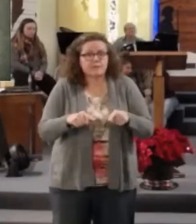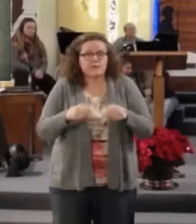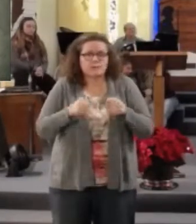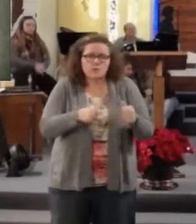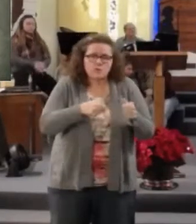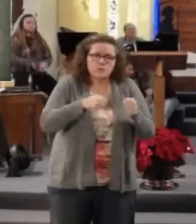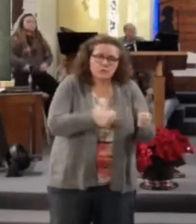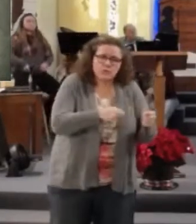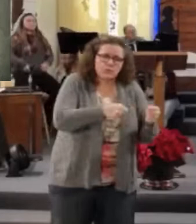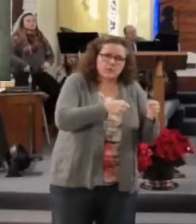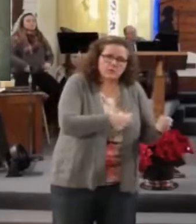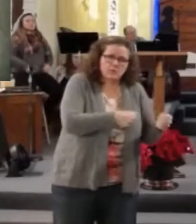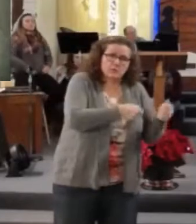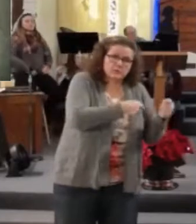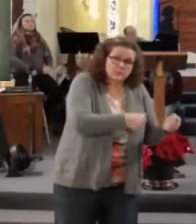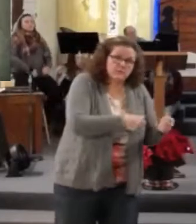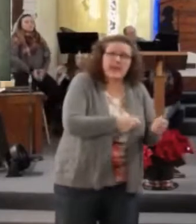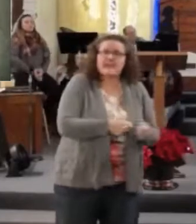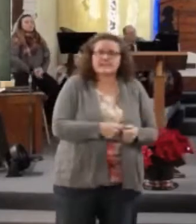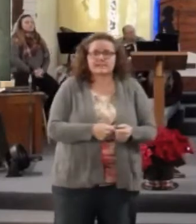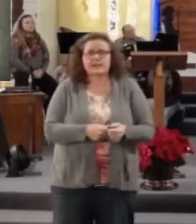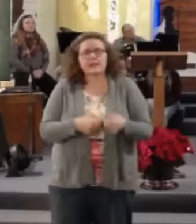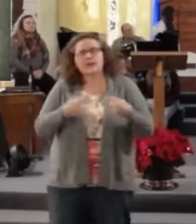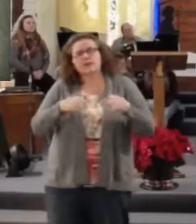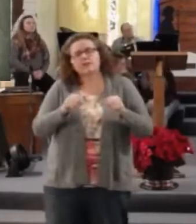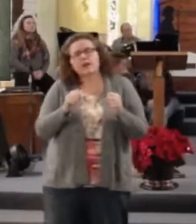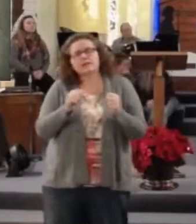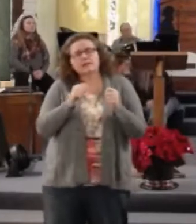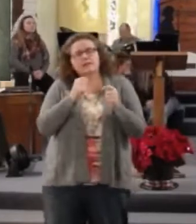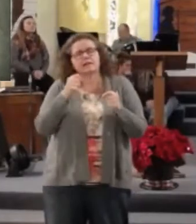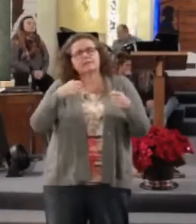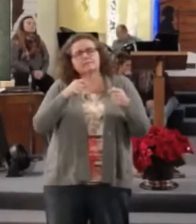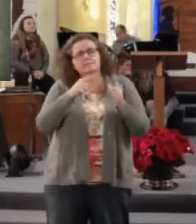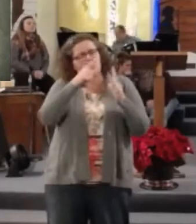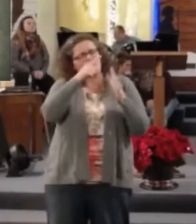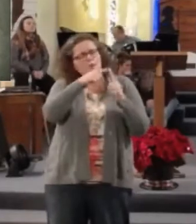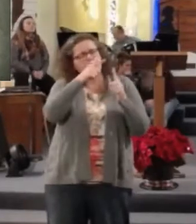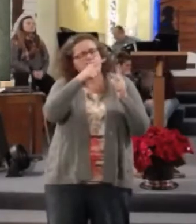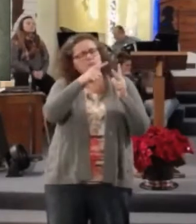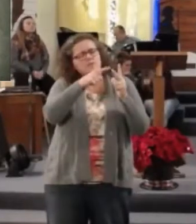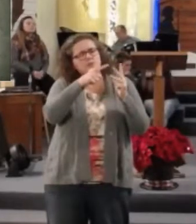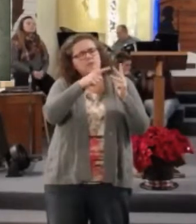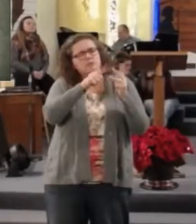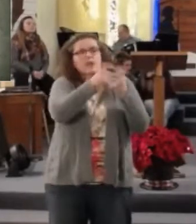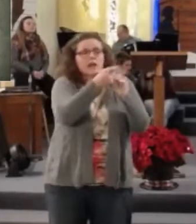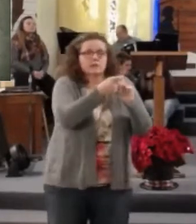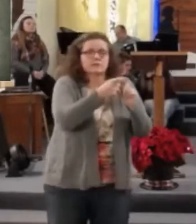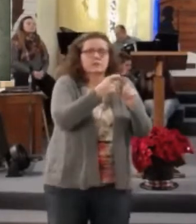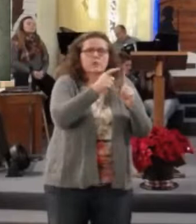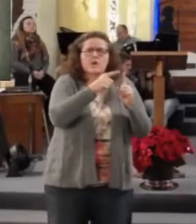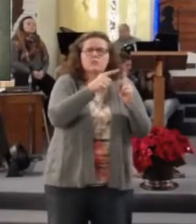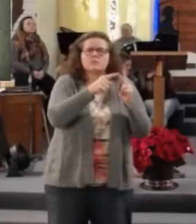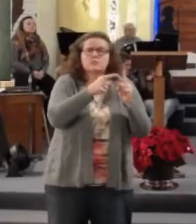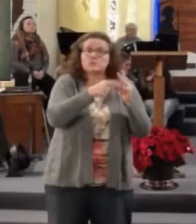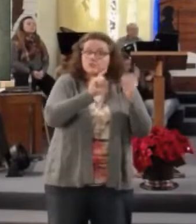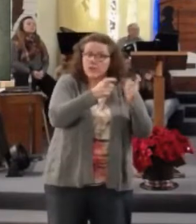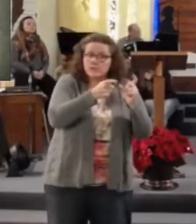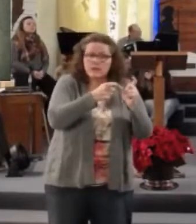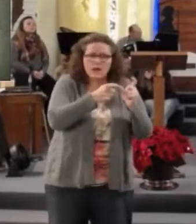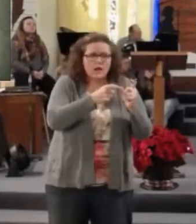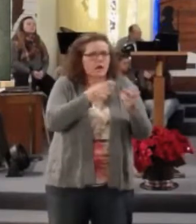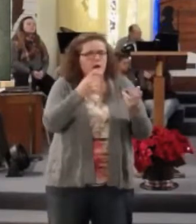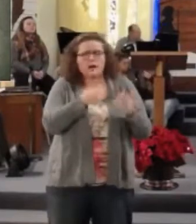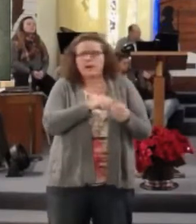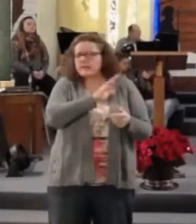like every 3 seconds. I tried to count to three between scene changes, and it never happened. I never got to